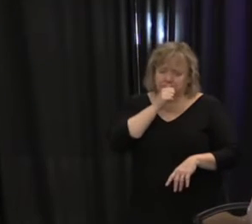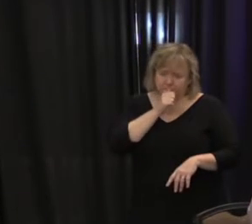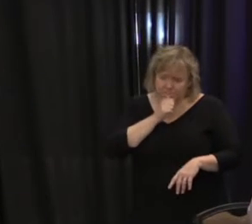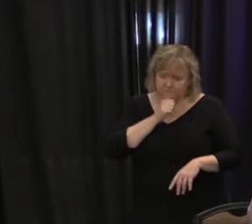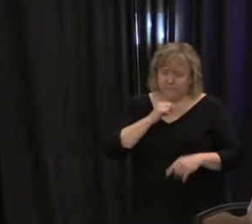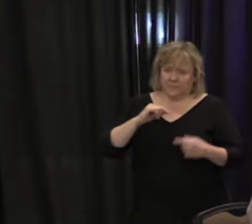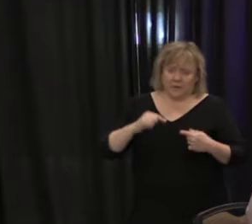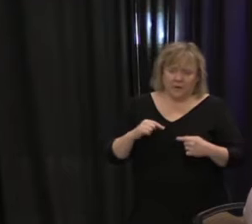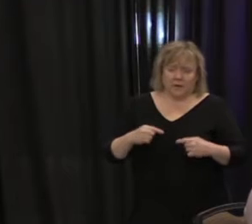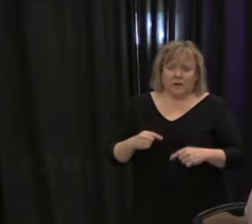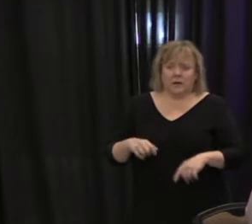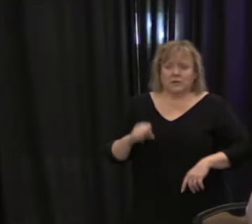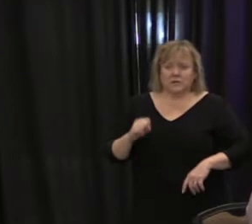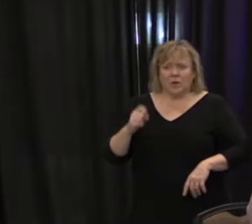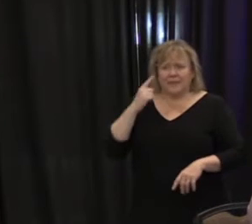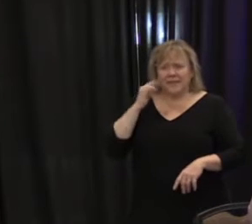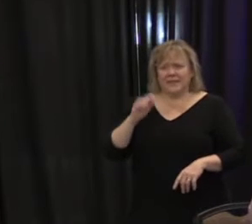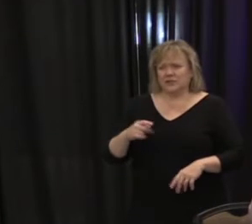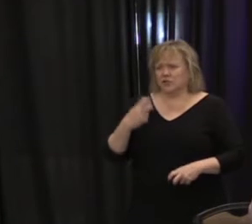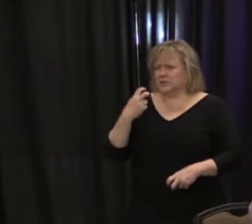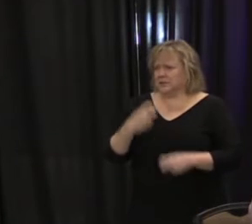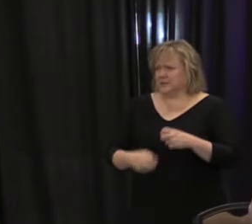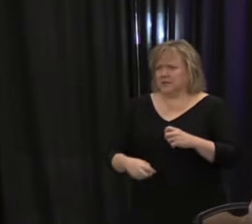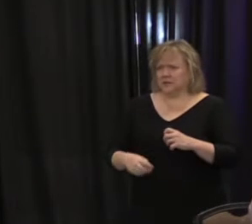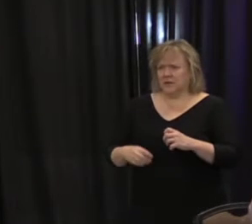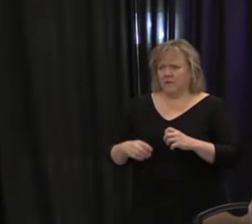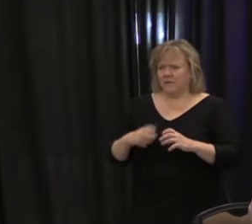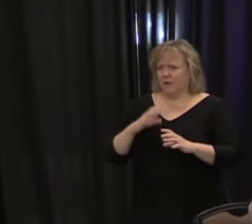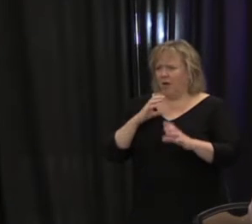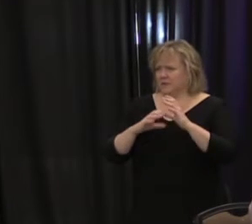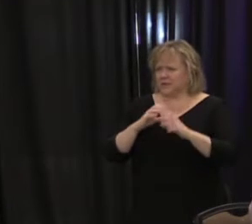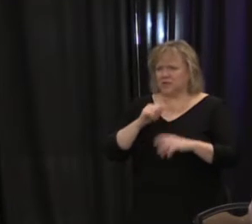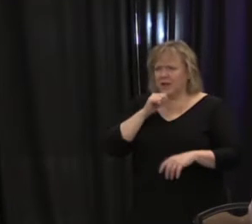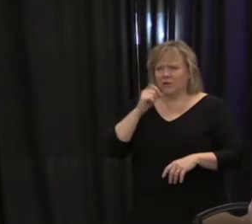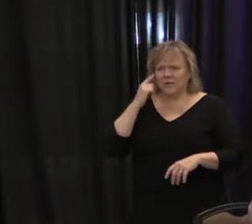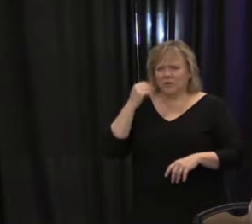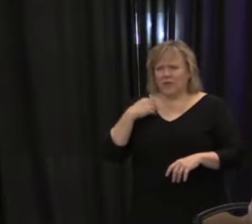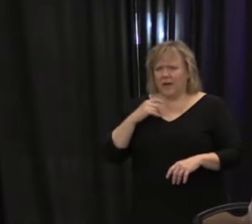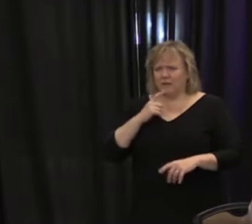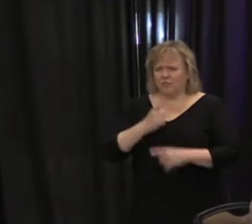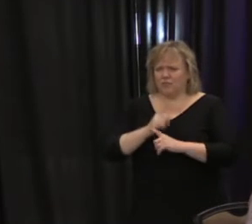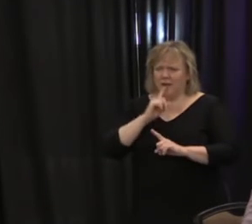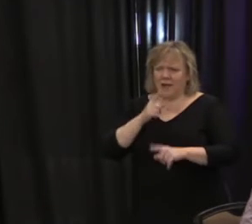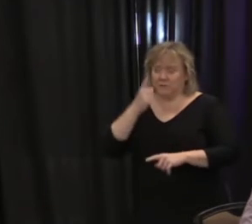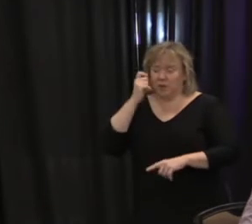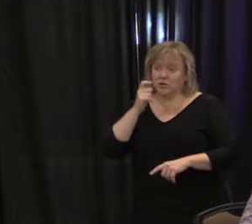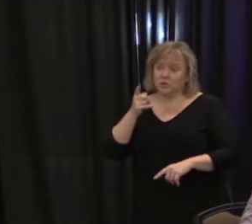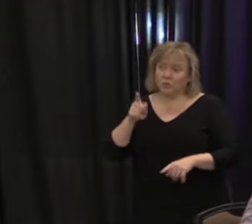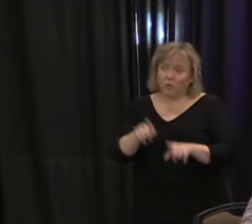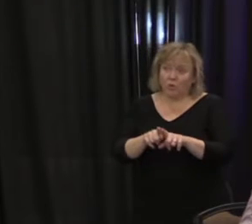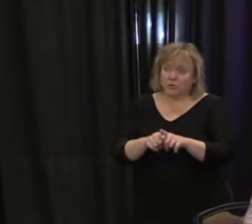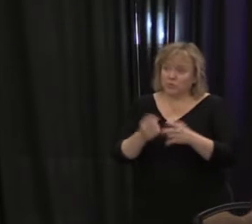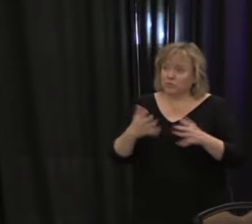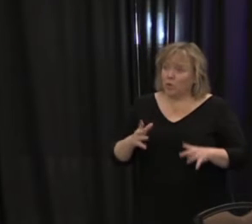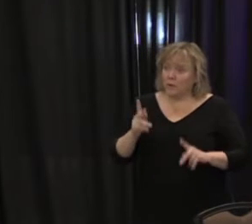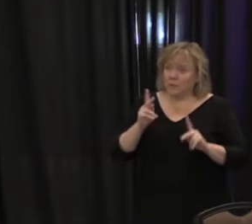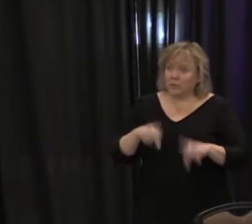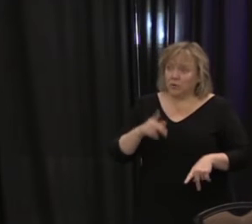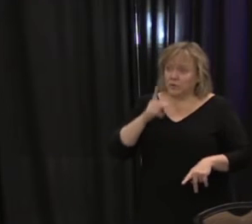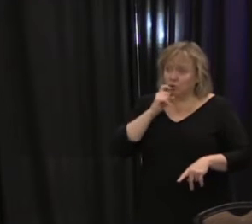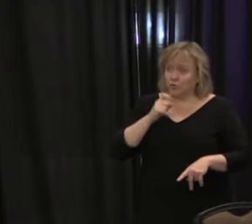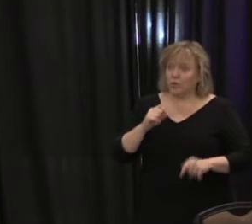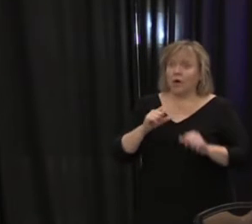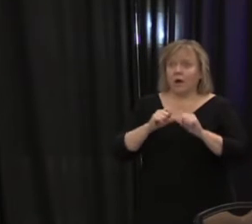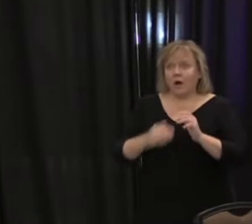I think these are just difficult conversations, honestly, because I don't think there is a right answer because you also don't want to be the person to continuously